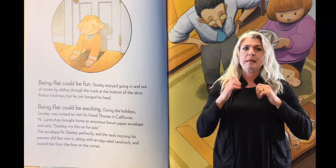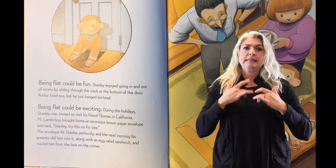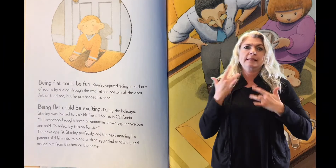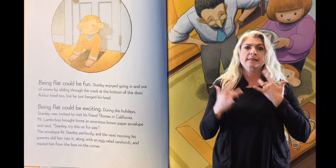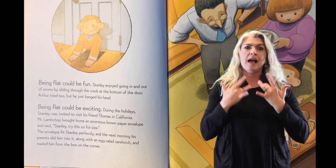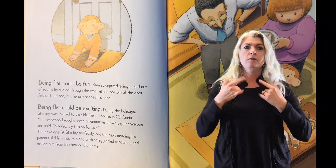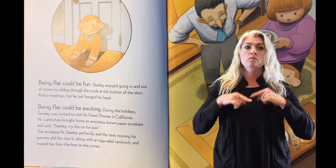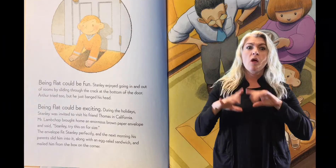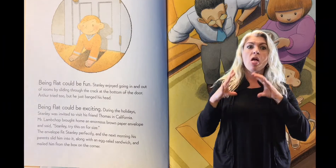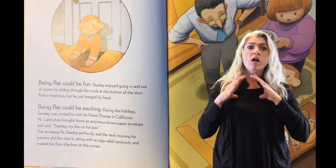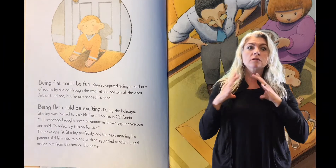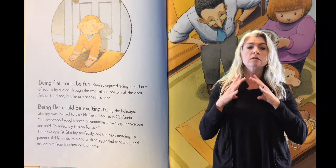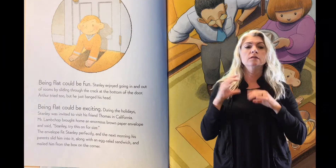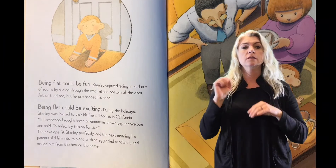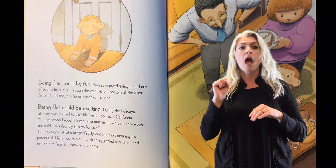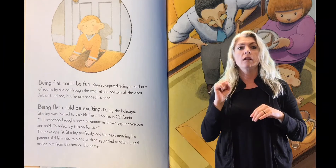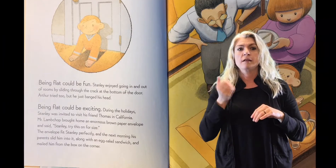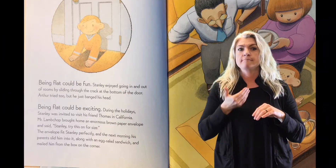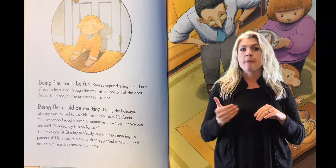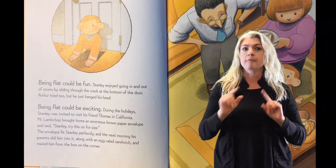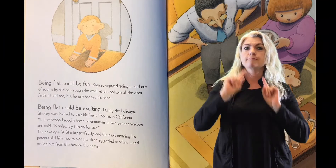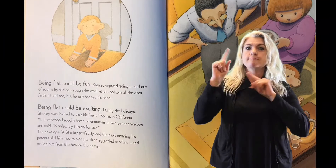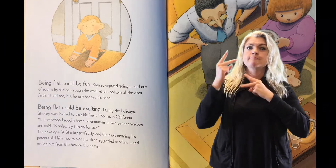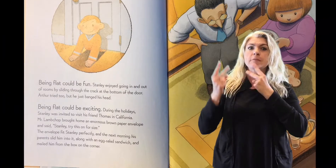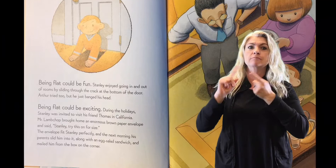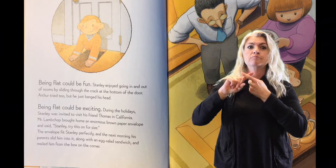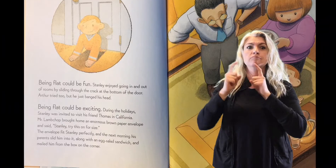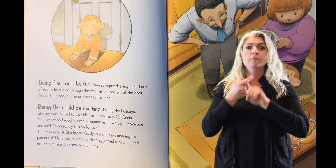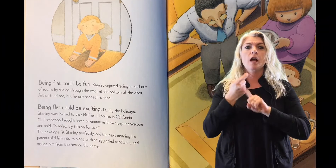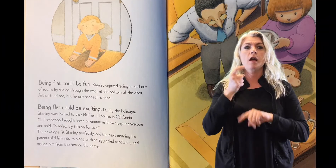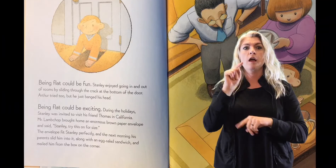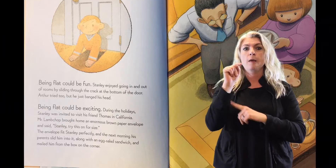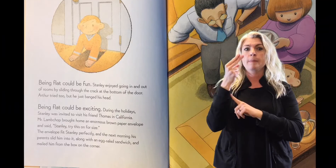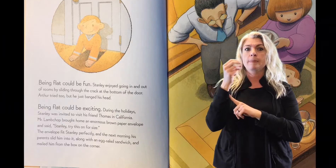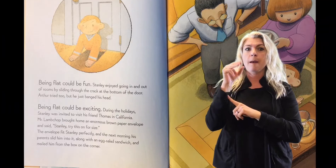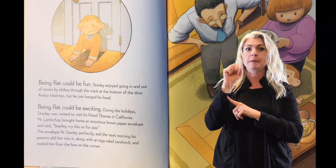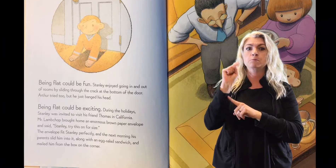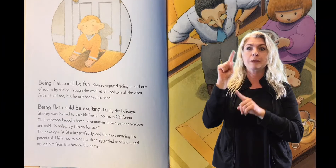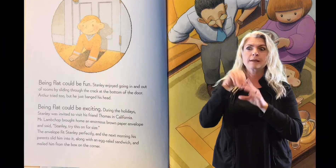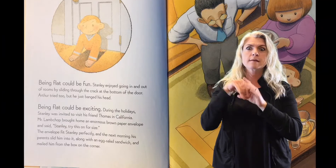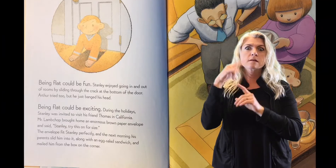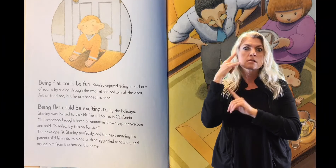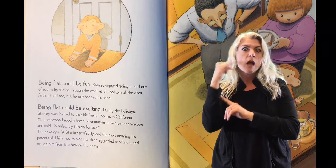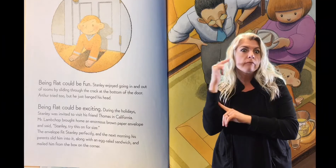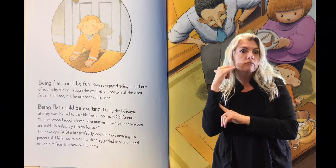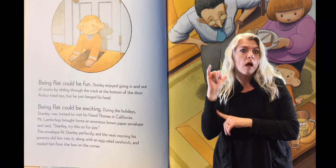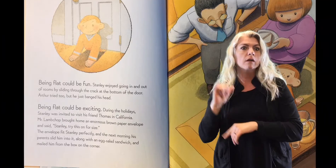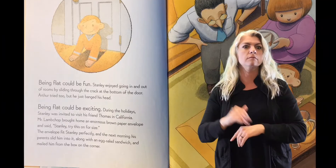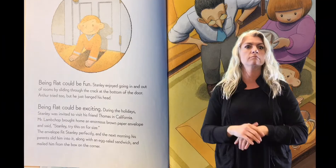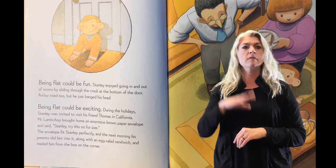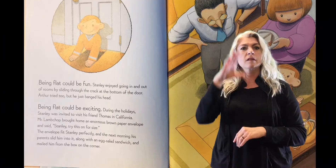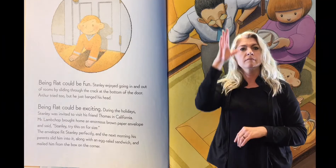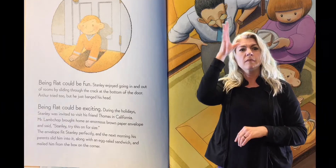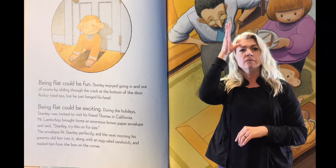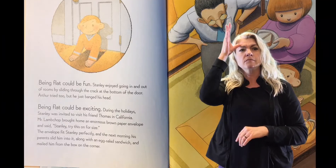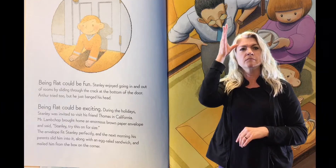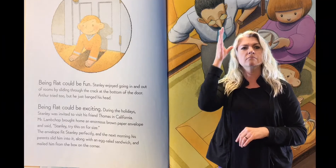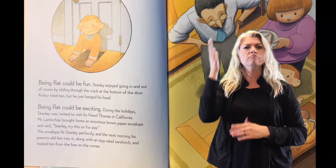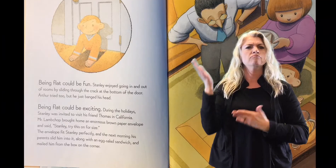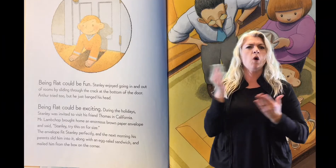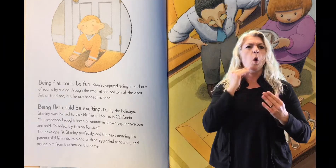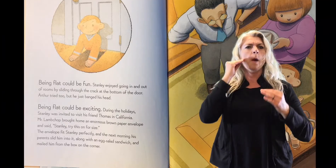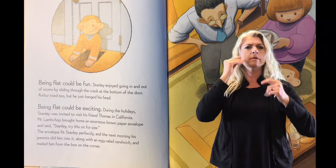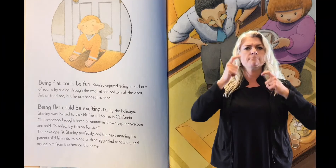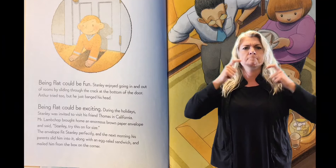Being flat could be exciting. During the holidays, Stanley was invited to visit his friend Thomas in